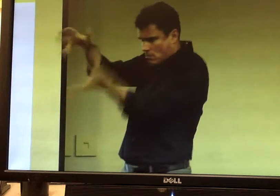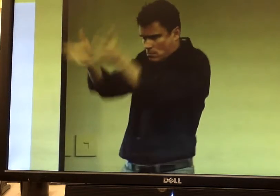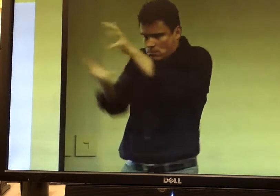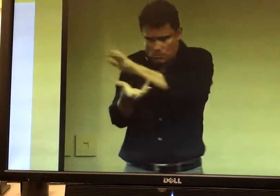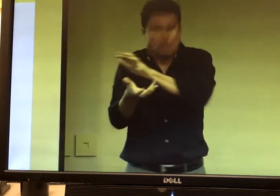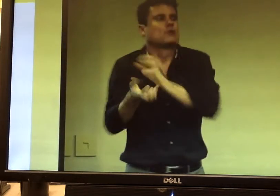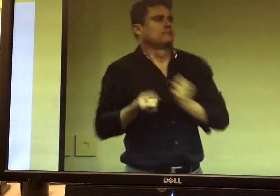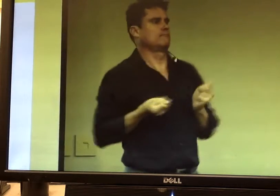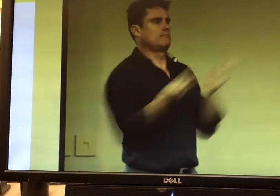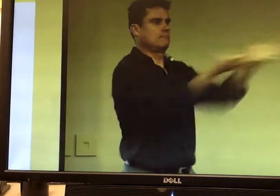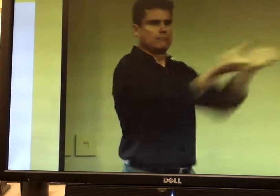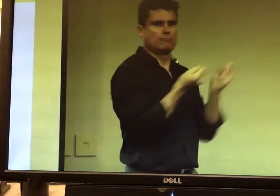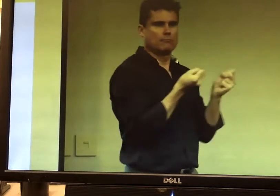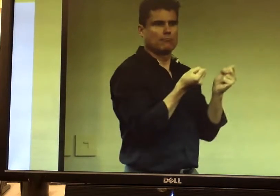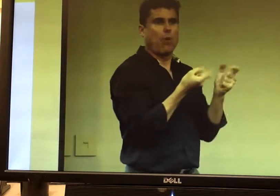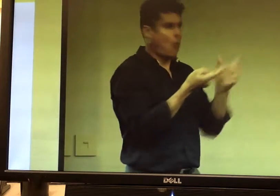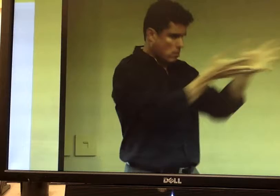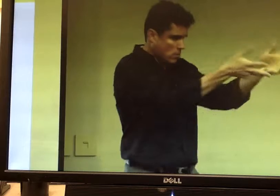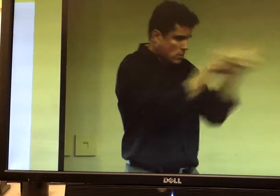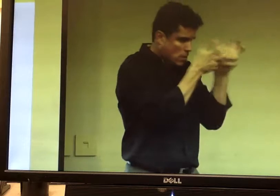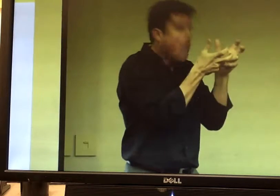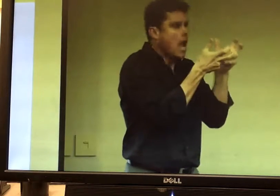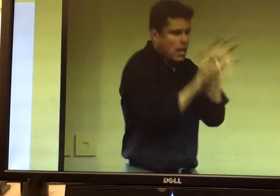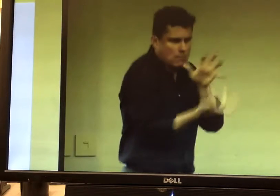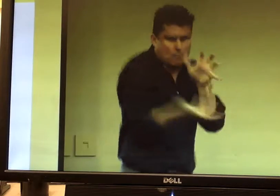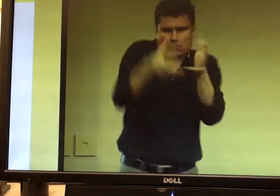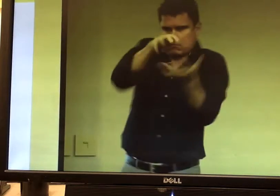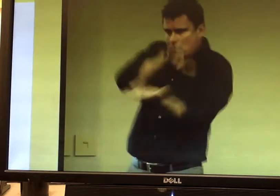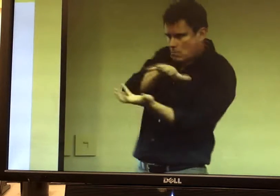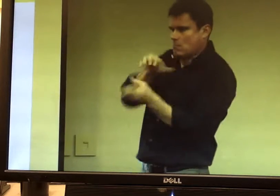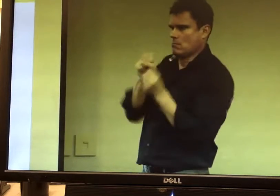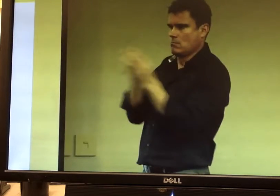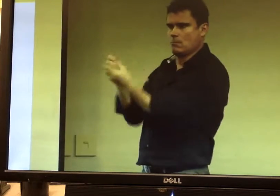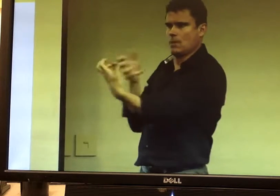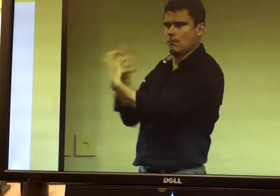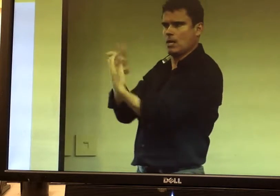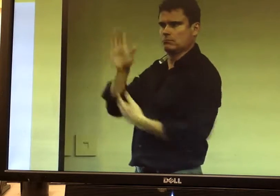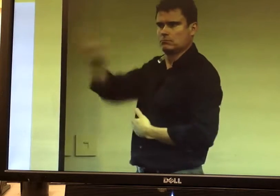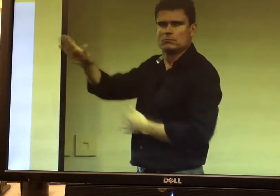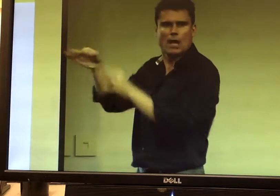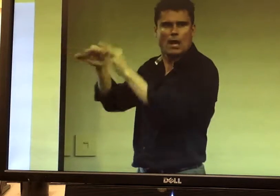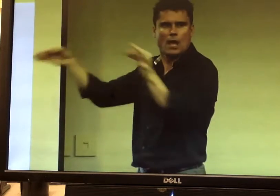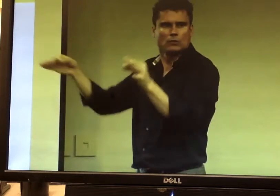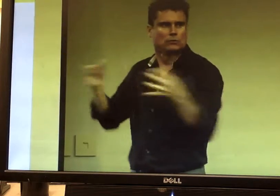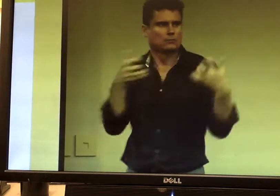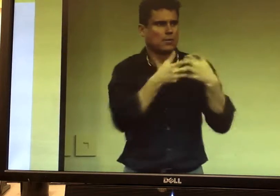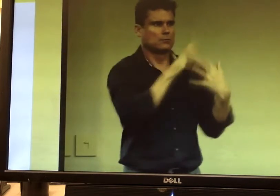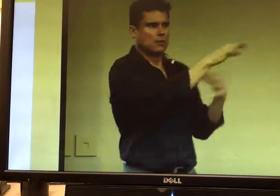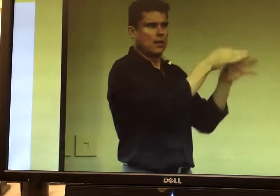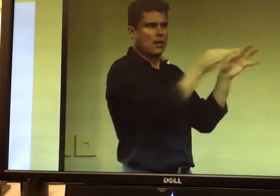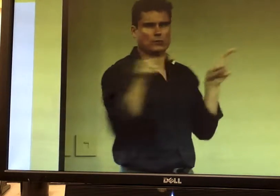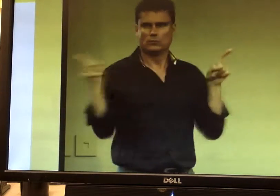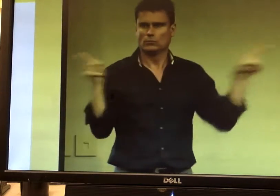source message's intended goal and everything, and putting it into the target language and vice versa in order to match both